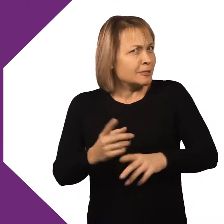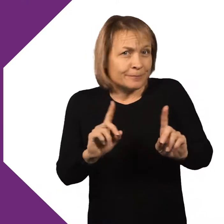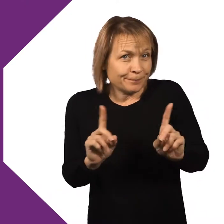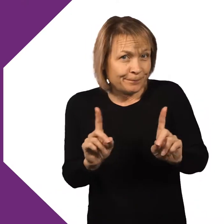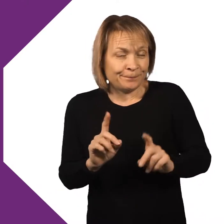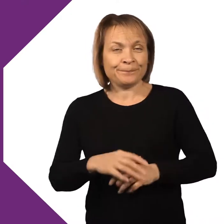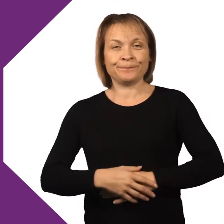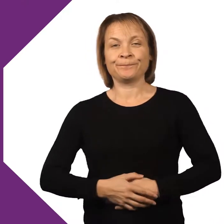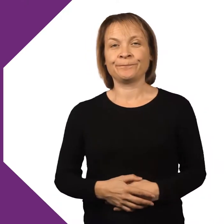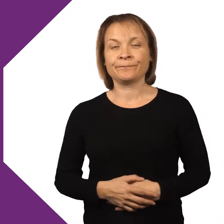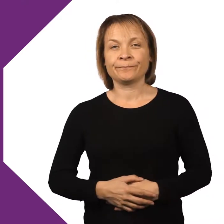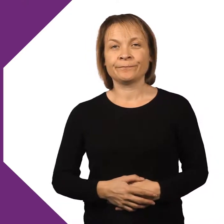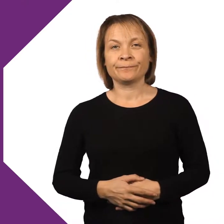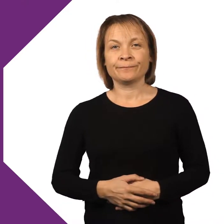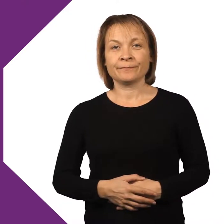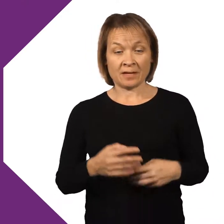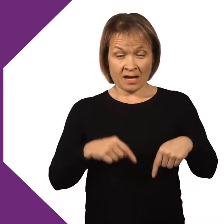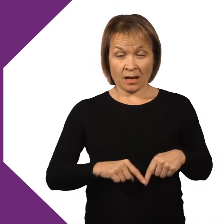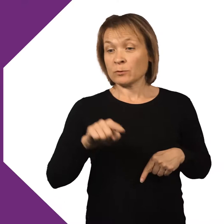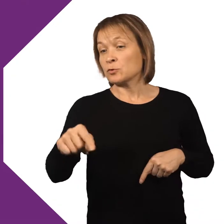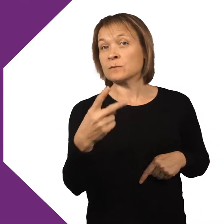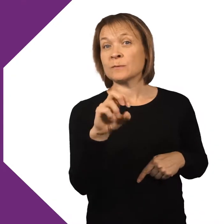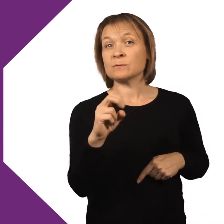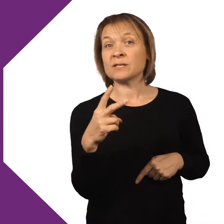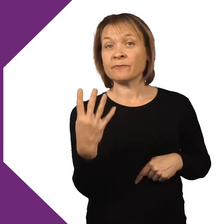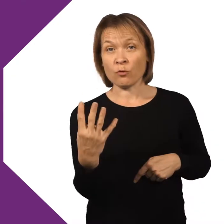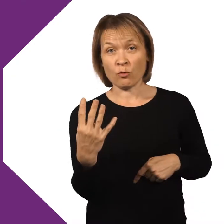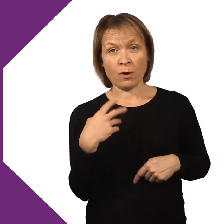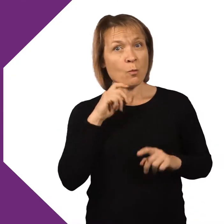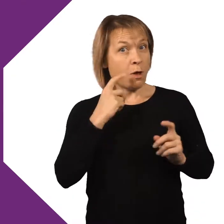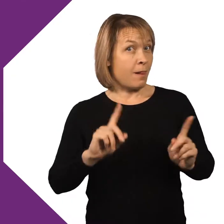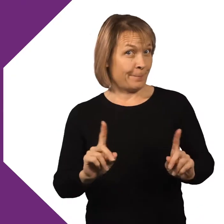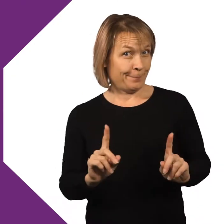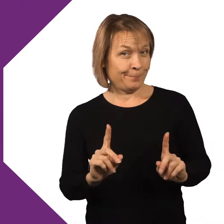Our actions By 2024 we will